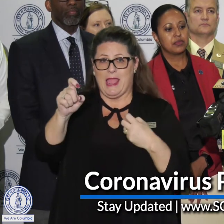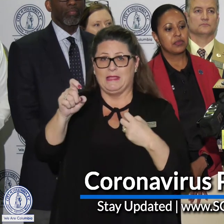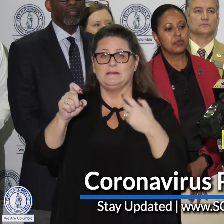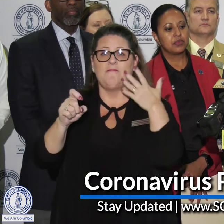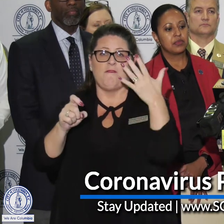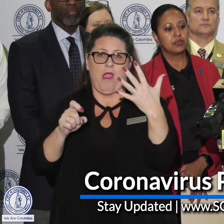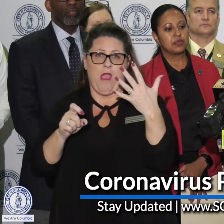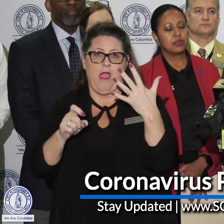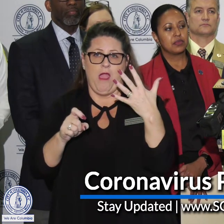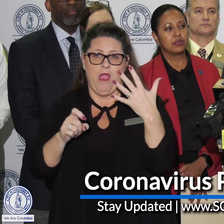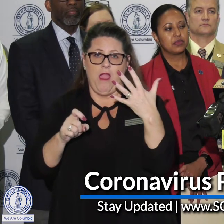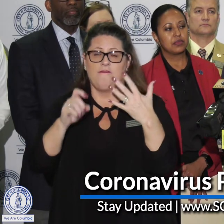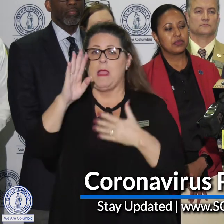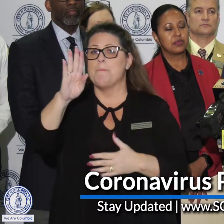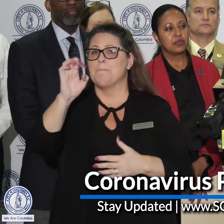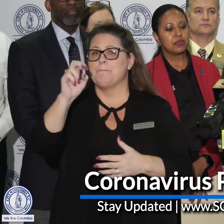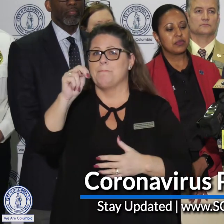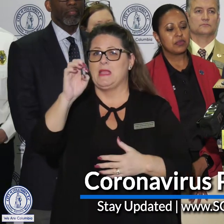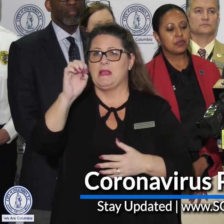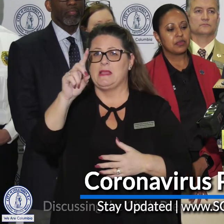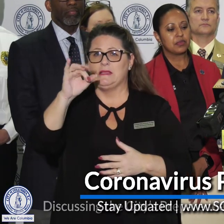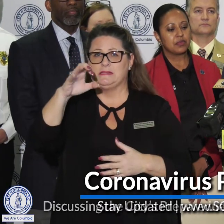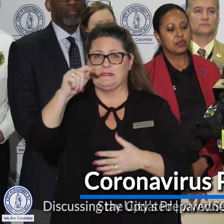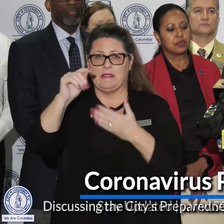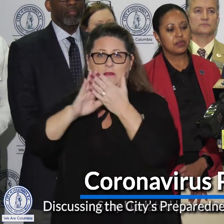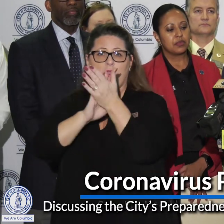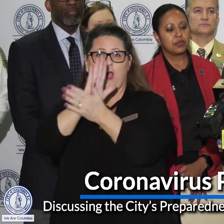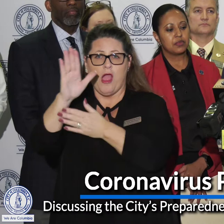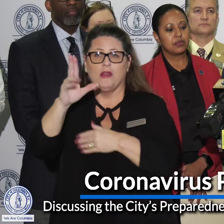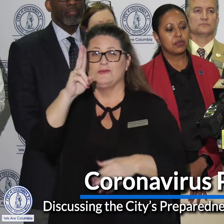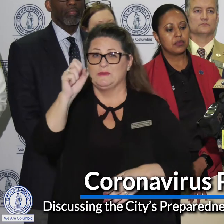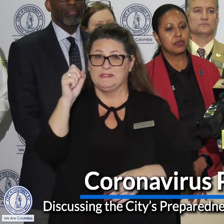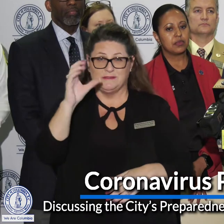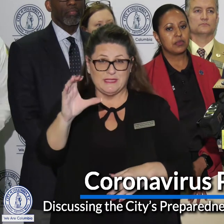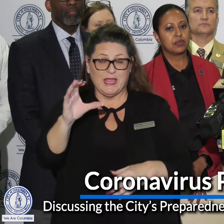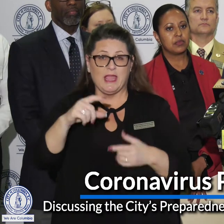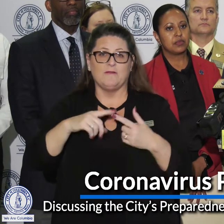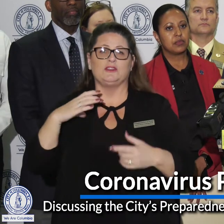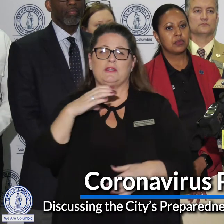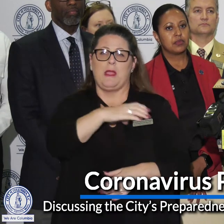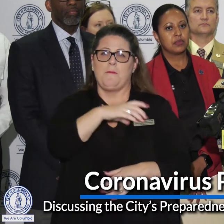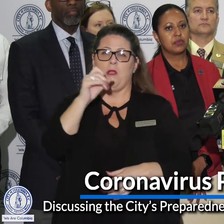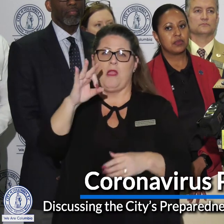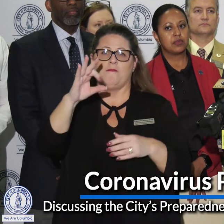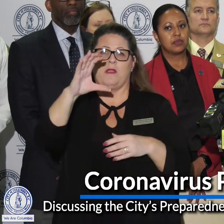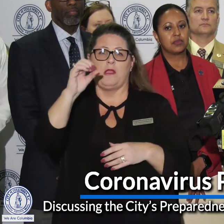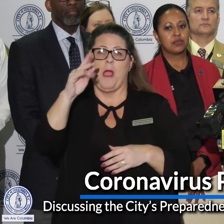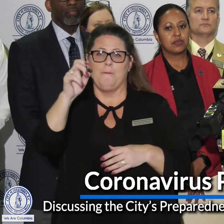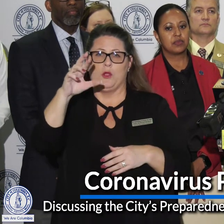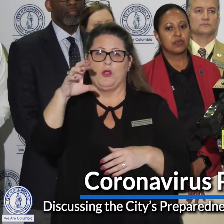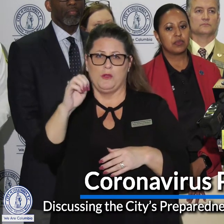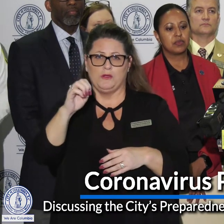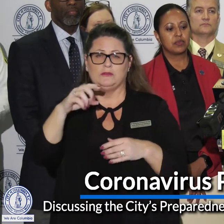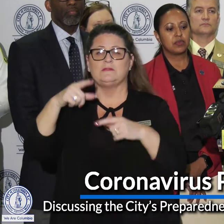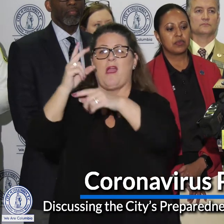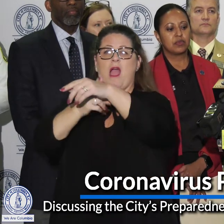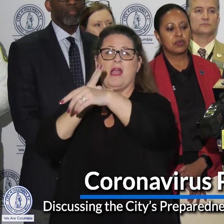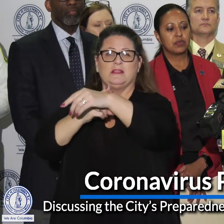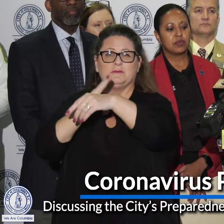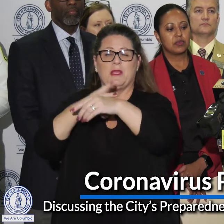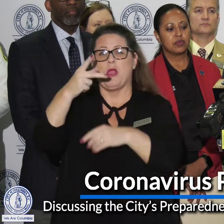District 5, Benedict College, University of South Carolina, the Columbia Chamber of Commerce, Prisma Health, United